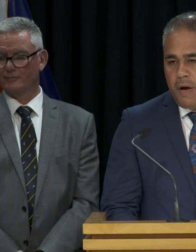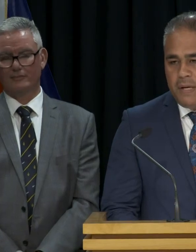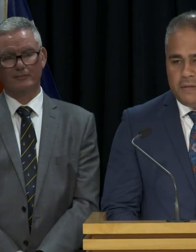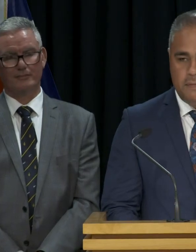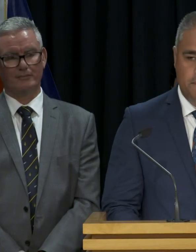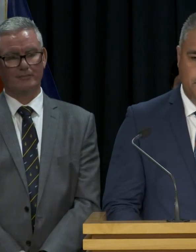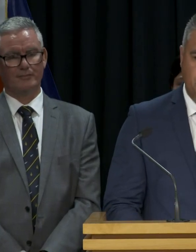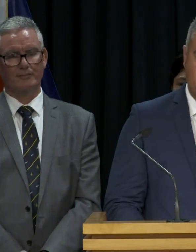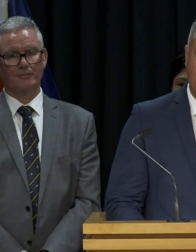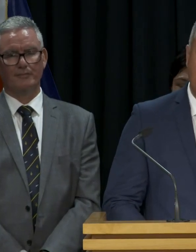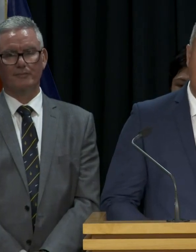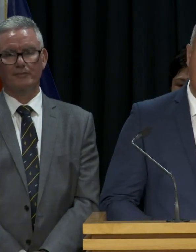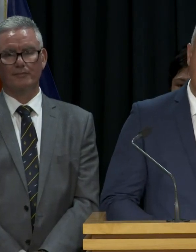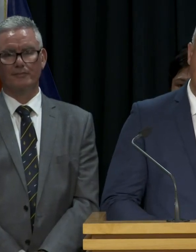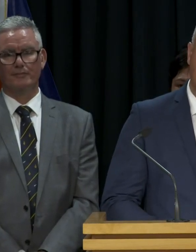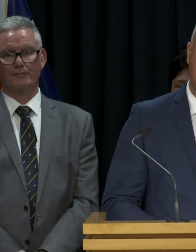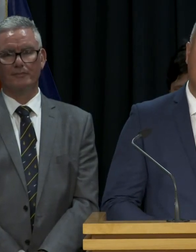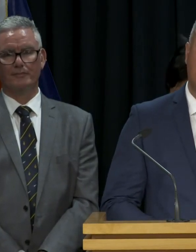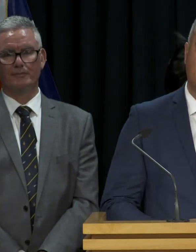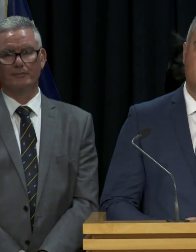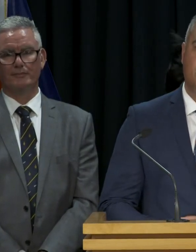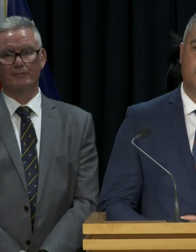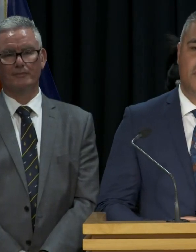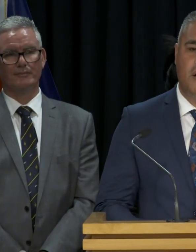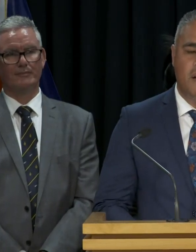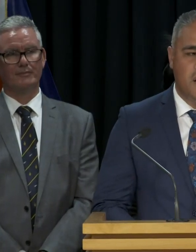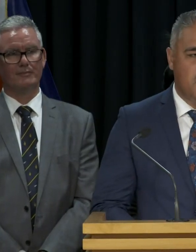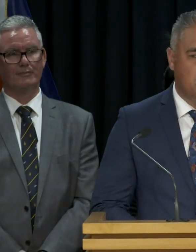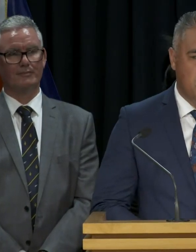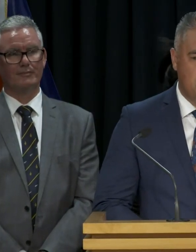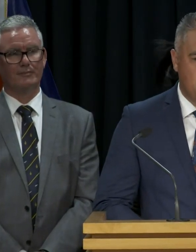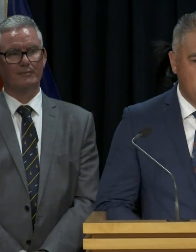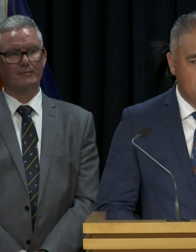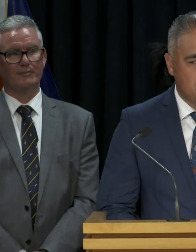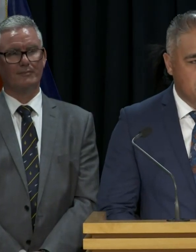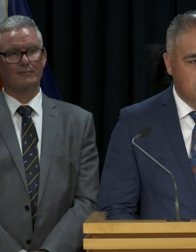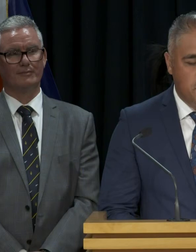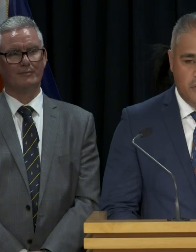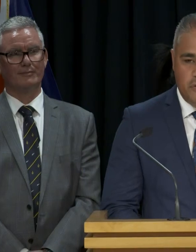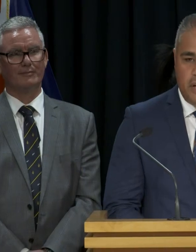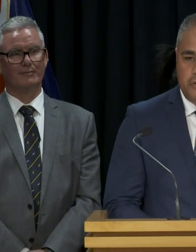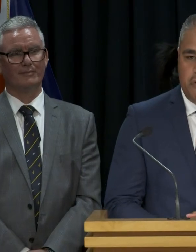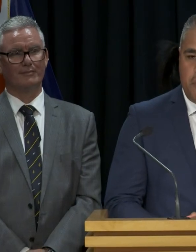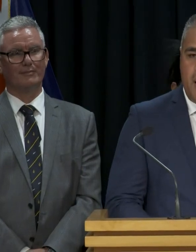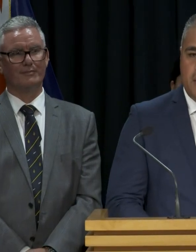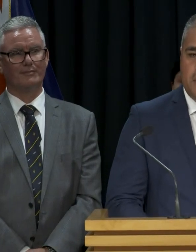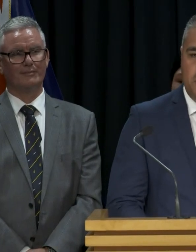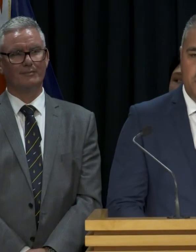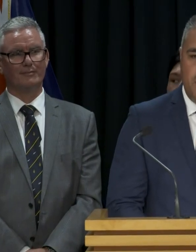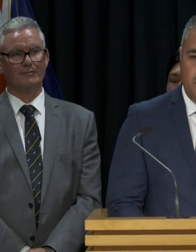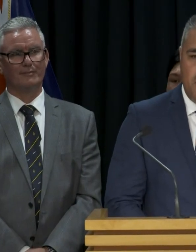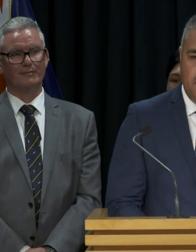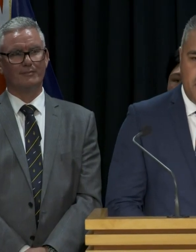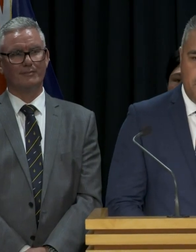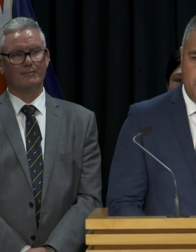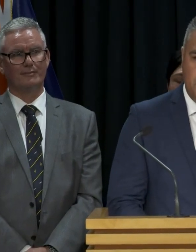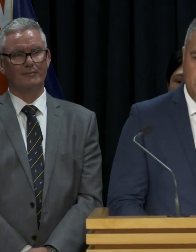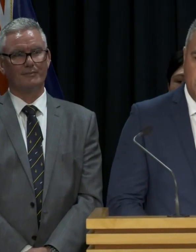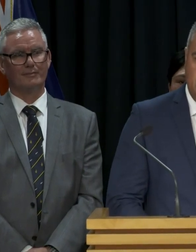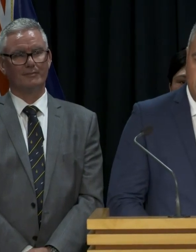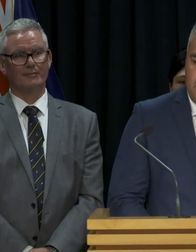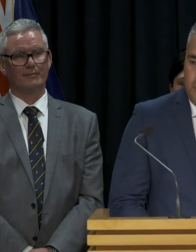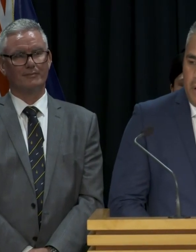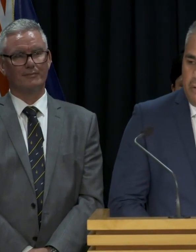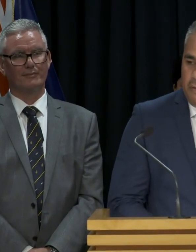to doing my best. Are you qualified to be the Minister of Defence? Look, the Prime Minister in her introductory remarks talked about my